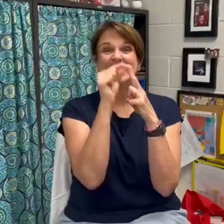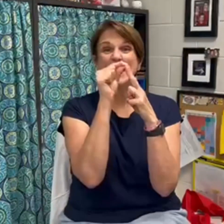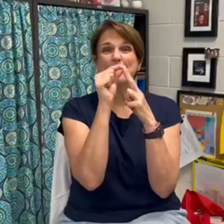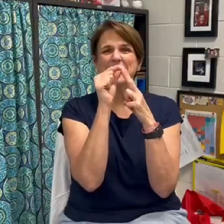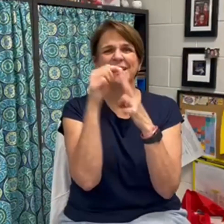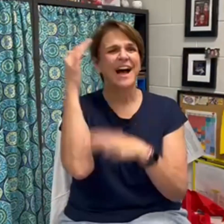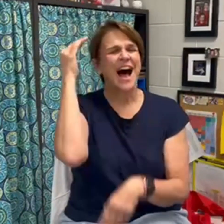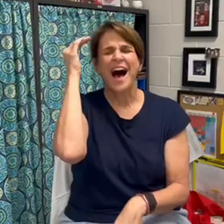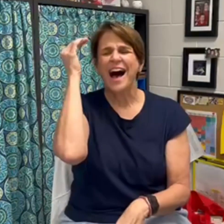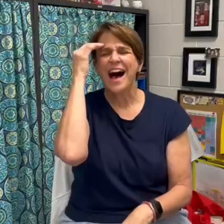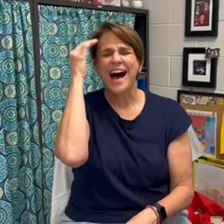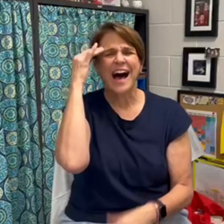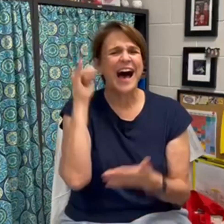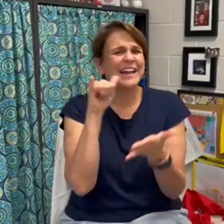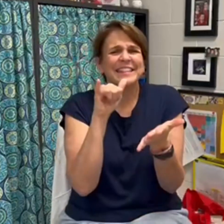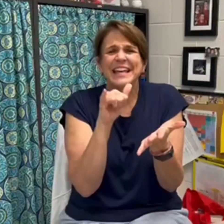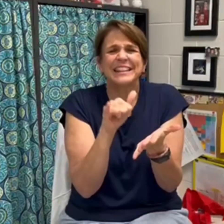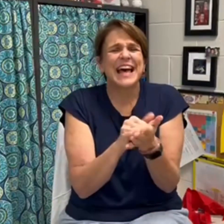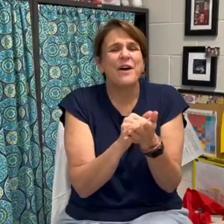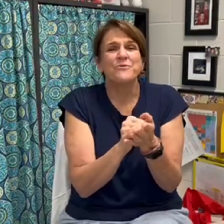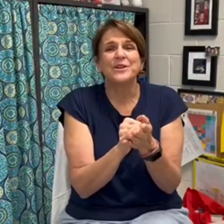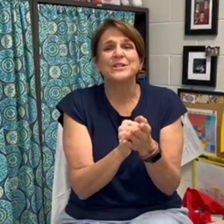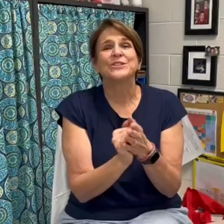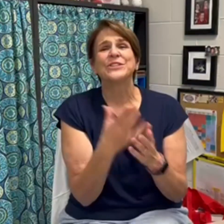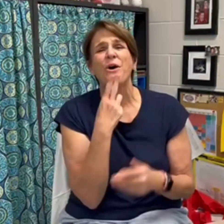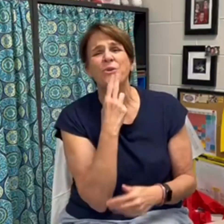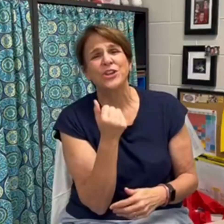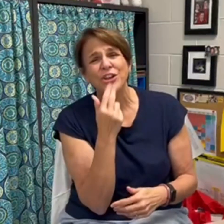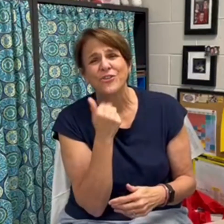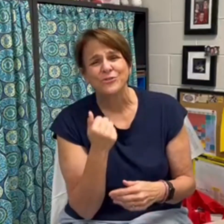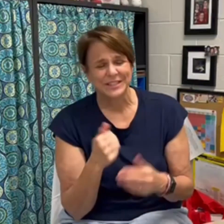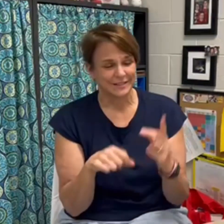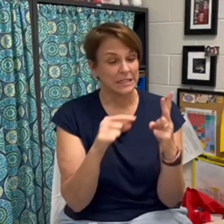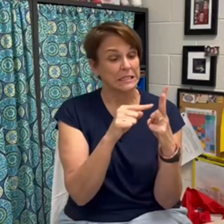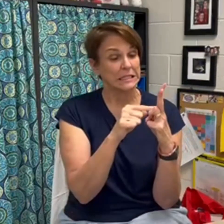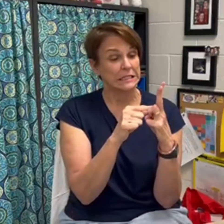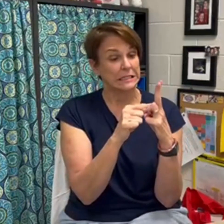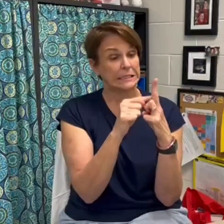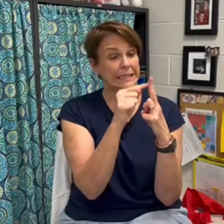zip. I think that one is so cute. Zip.